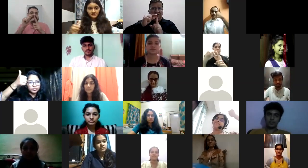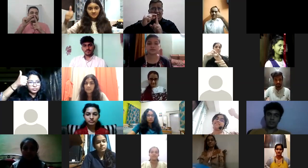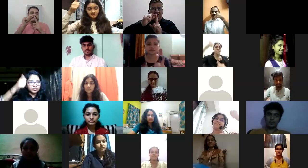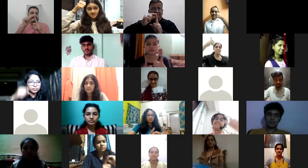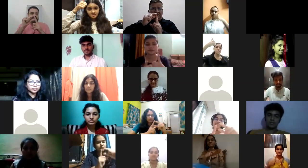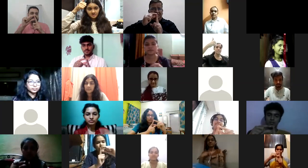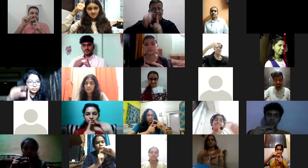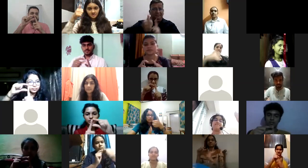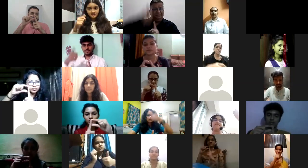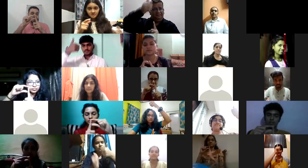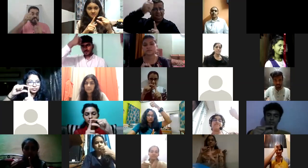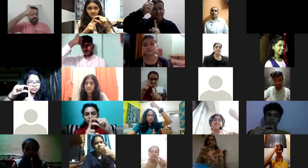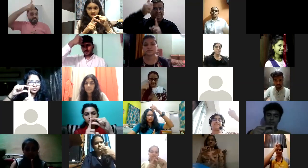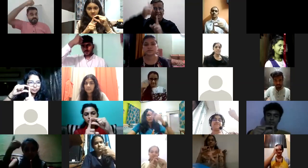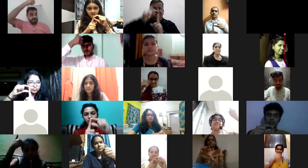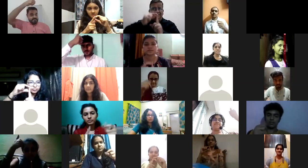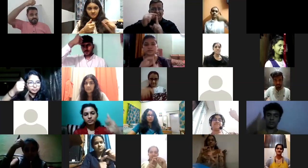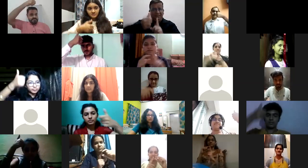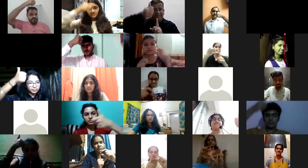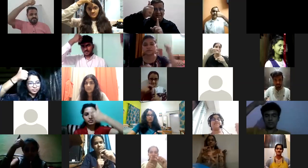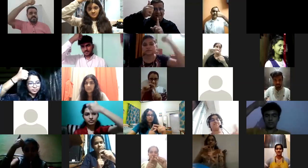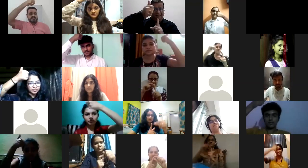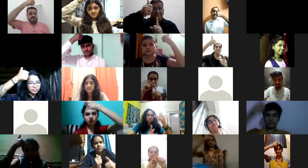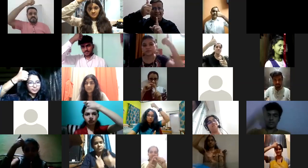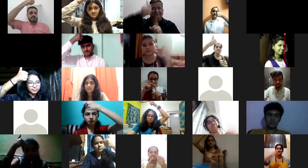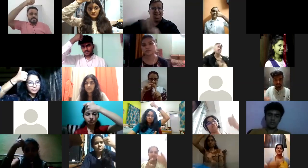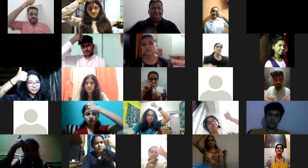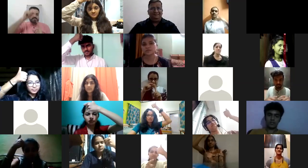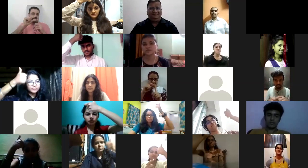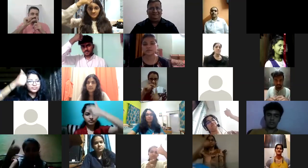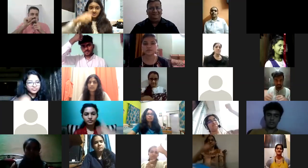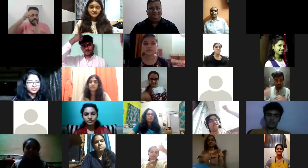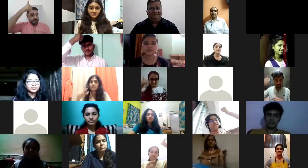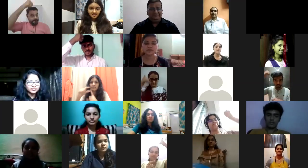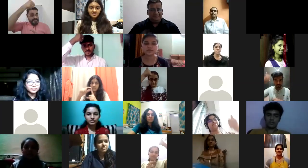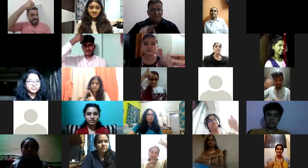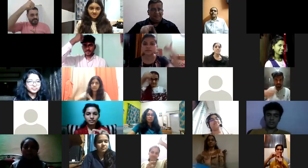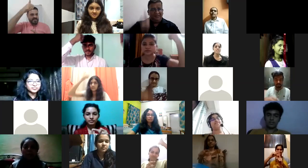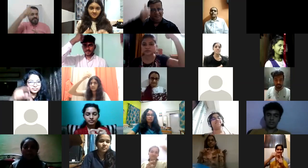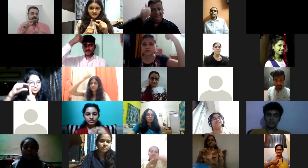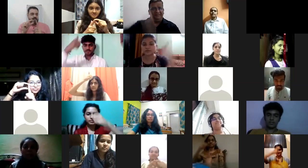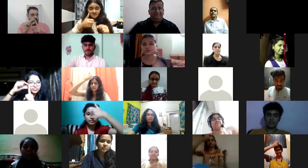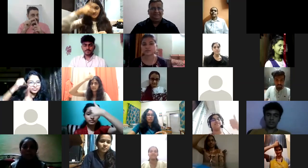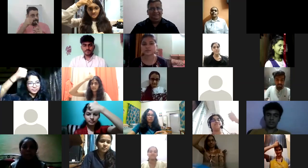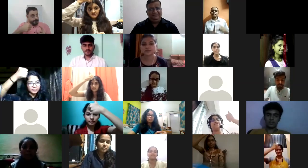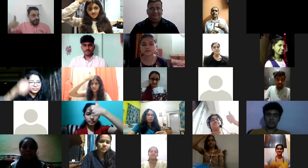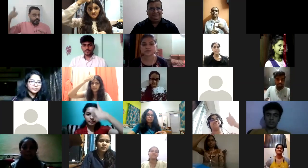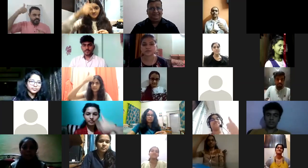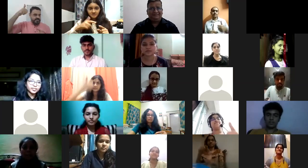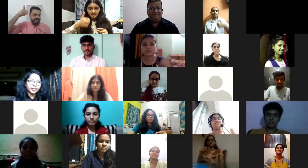principal of the college. P, he's the boss. Principal, professor